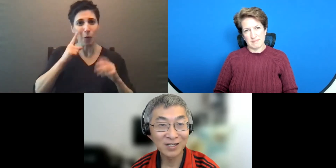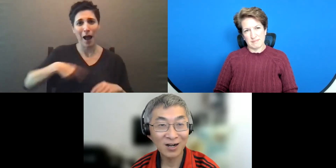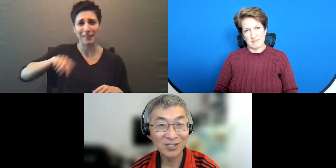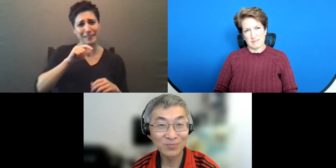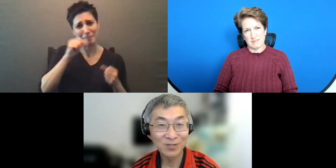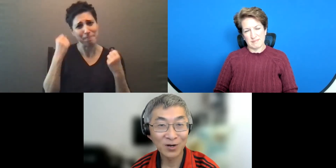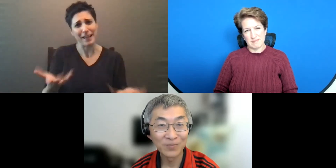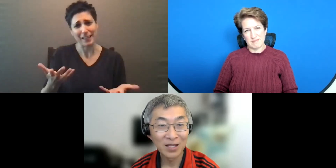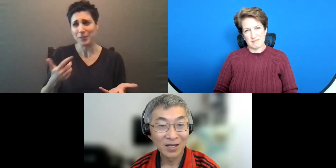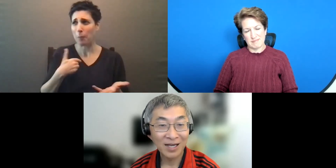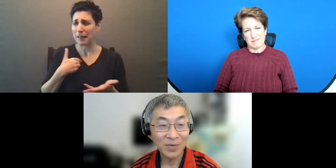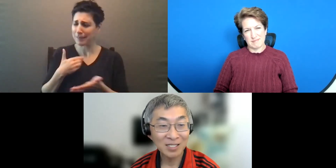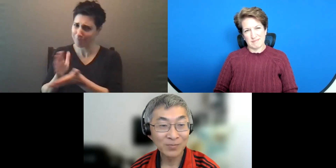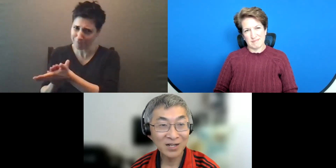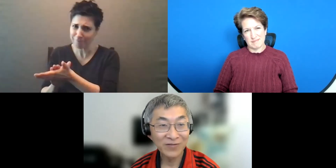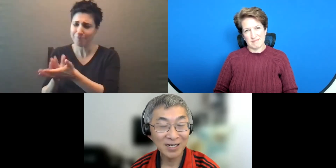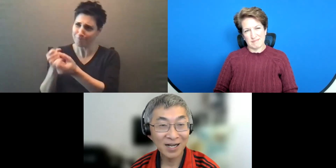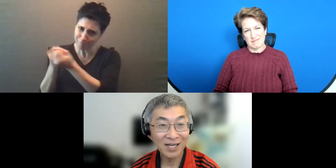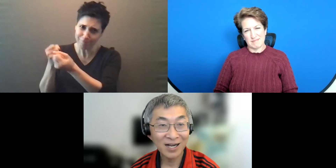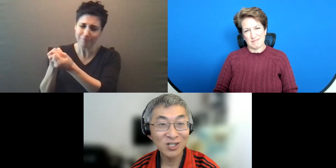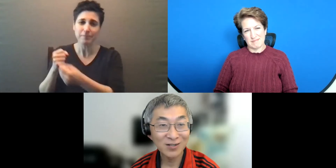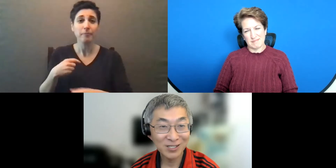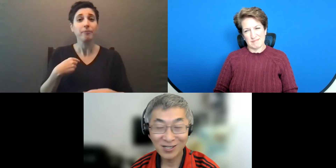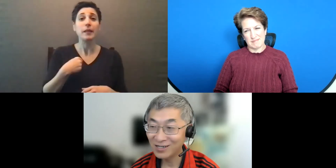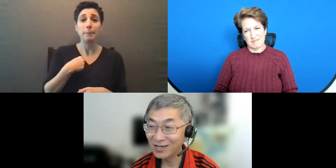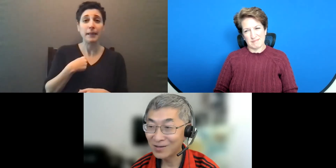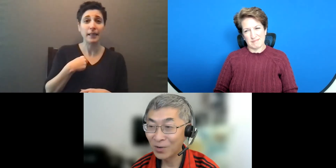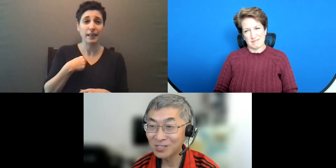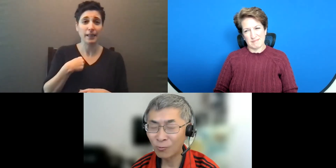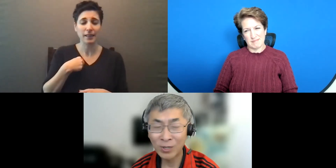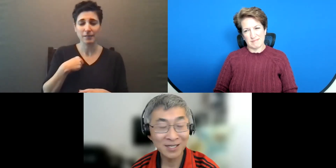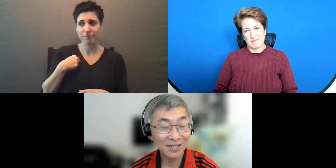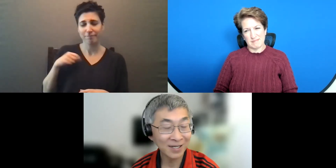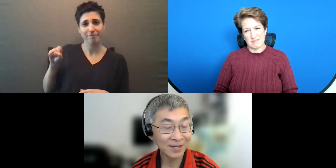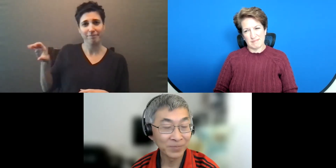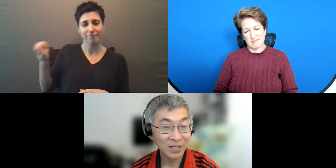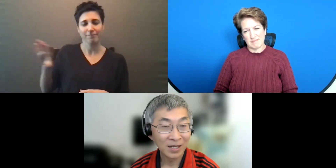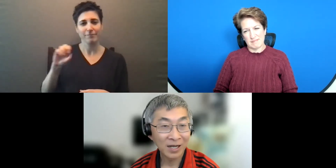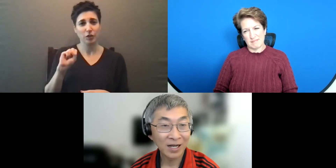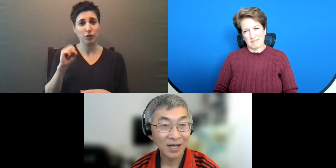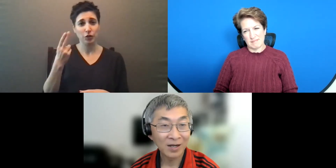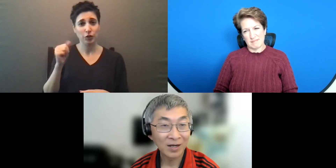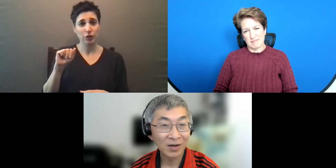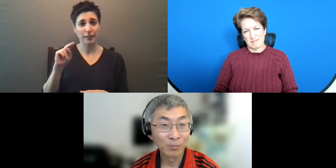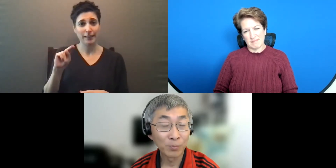and encouraging people. As a matter of fact, I shared with Shahina the most recent